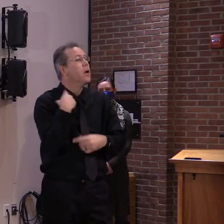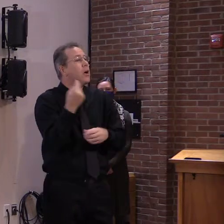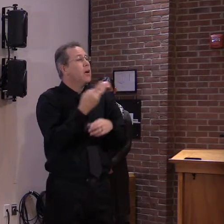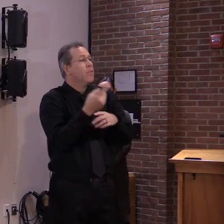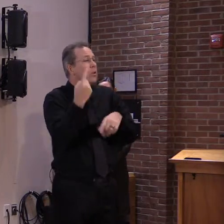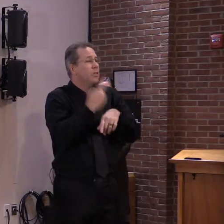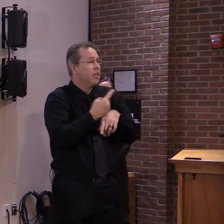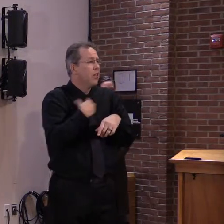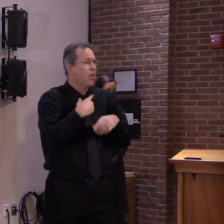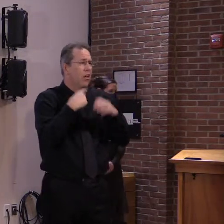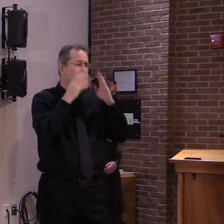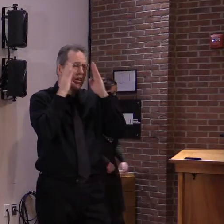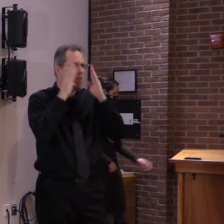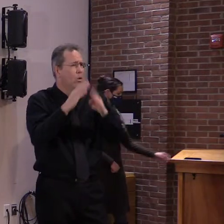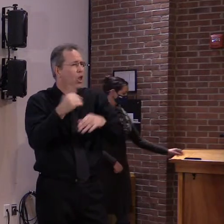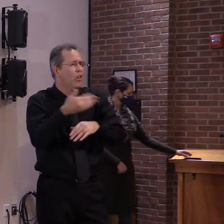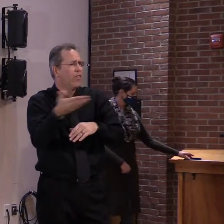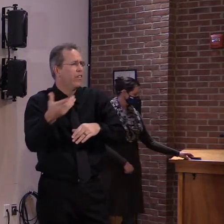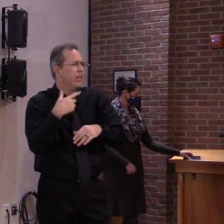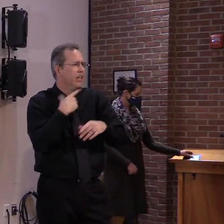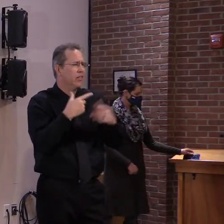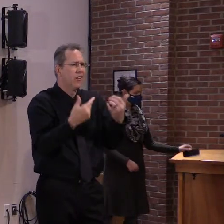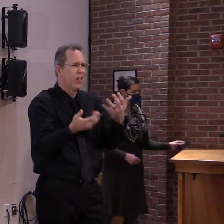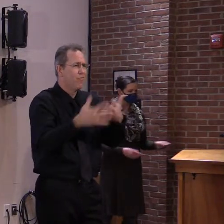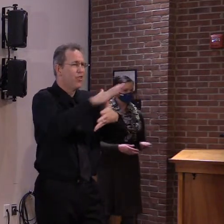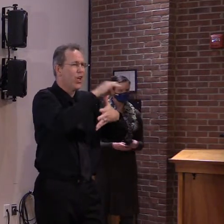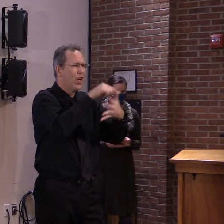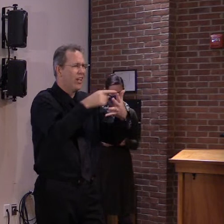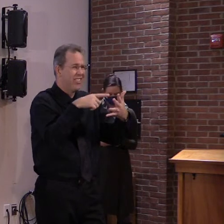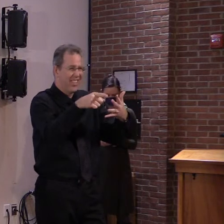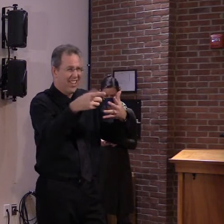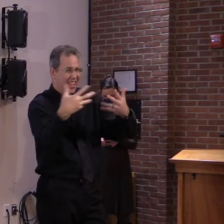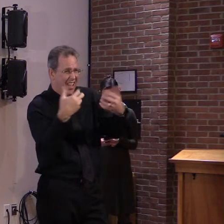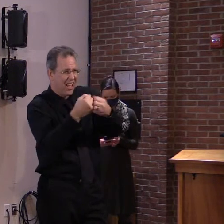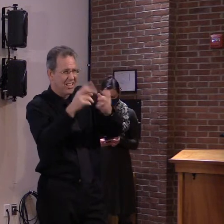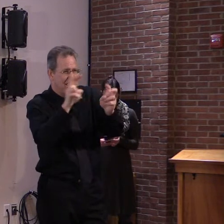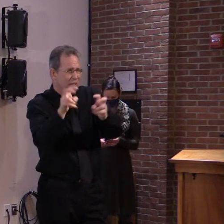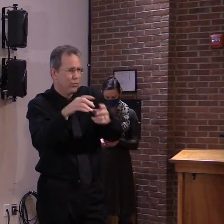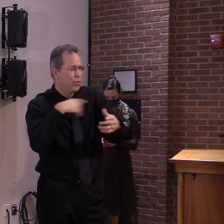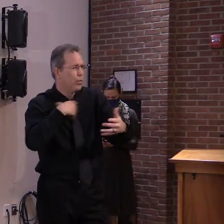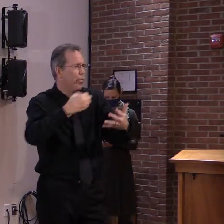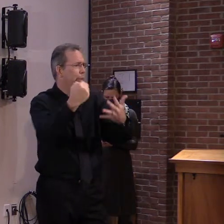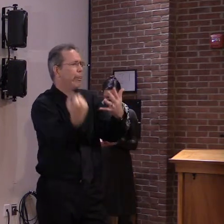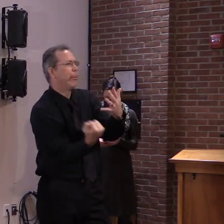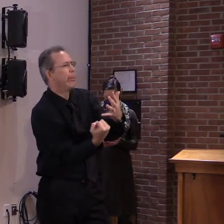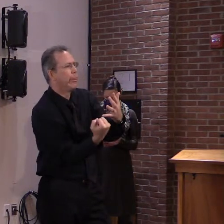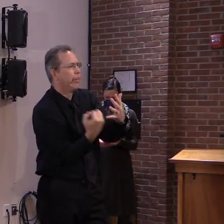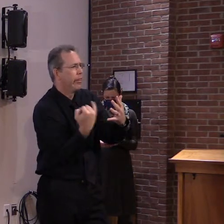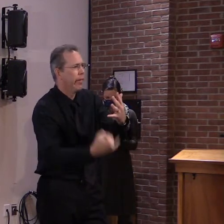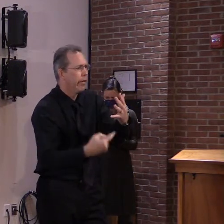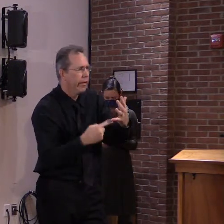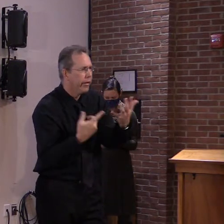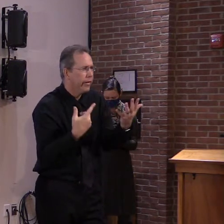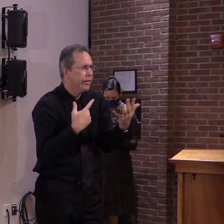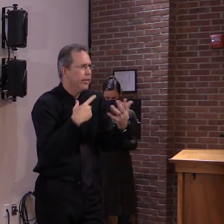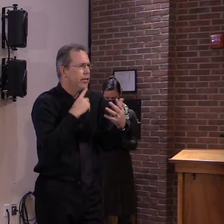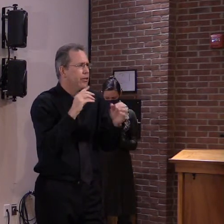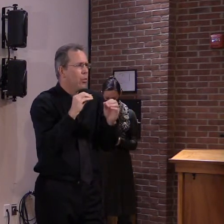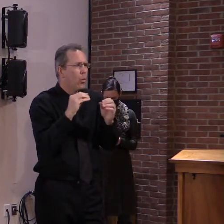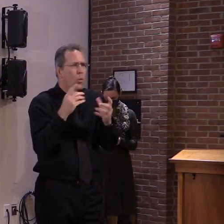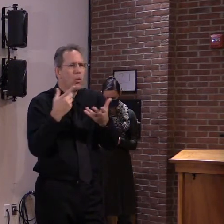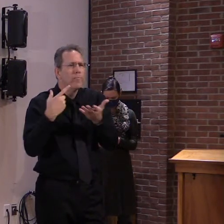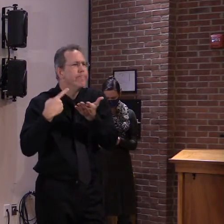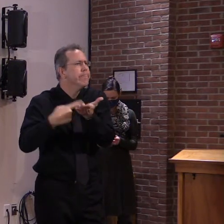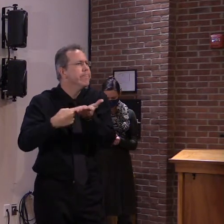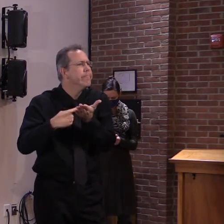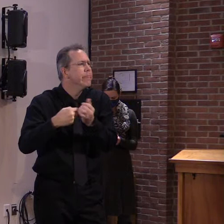So I will get. I have had no correspondence with the Attorney General on this at all.